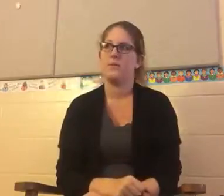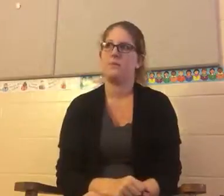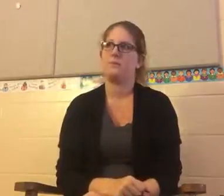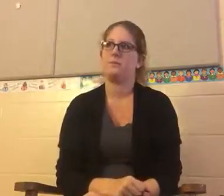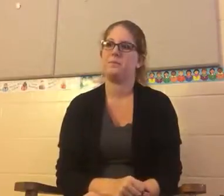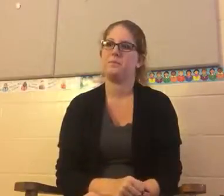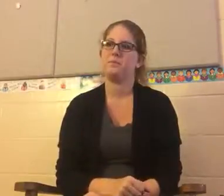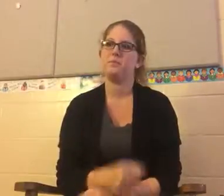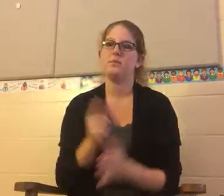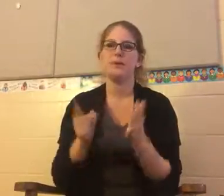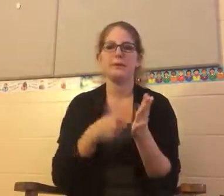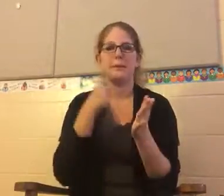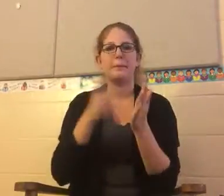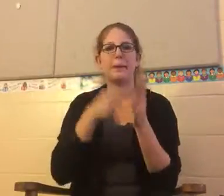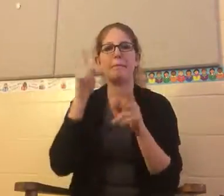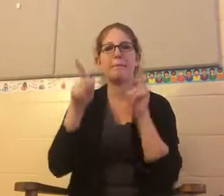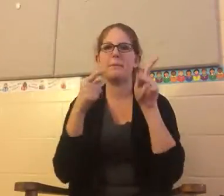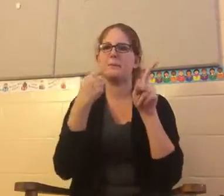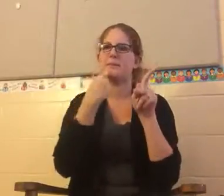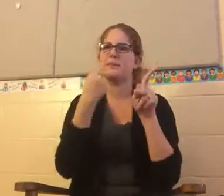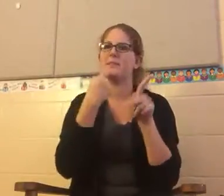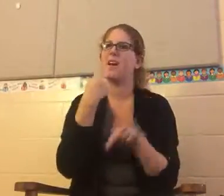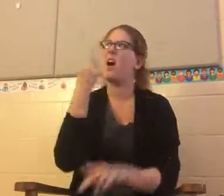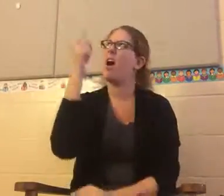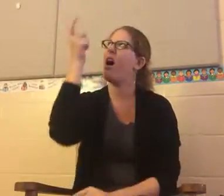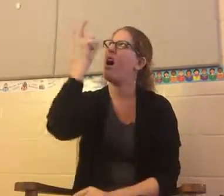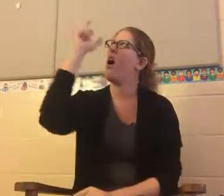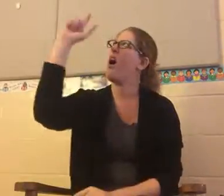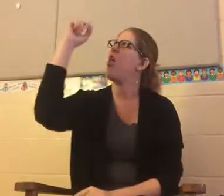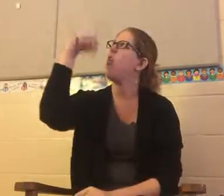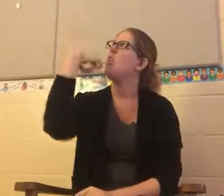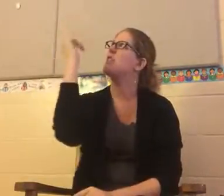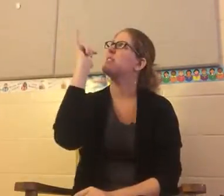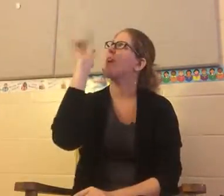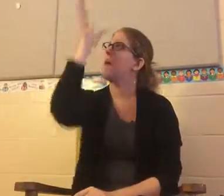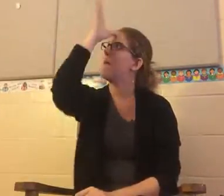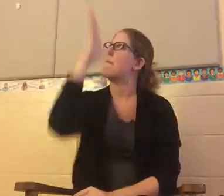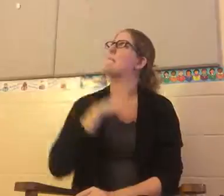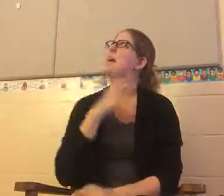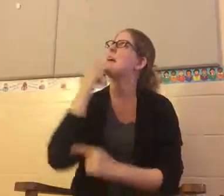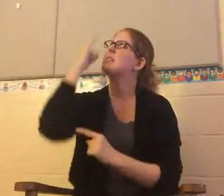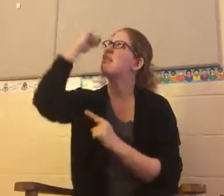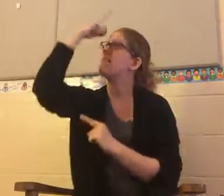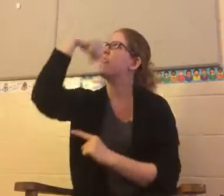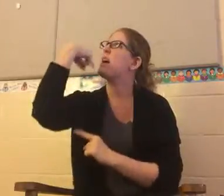Some people say they see what looks like a man's face when they look at the full moon.